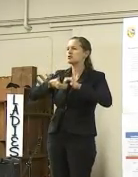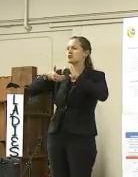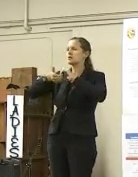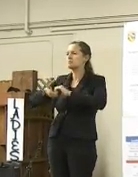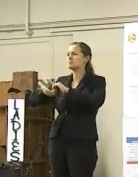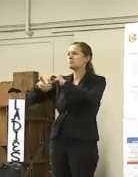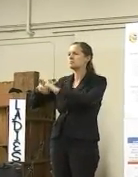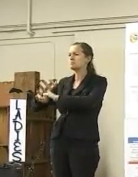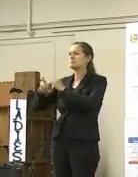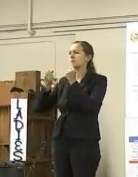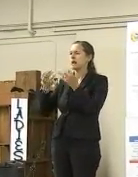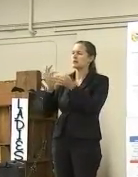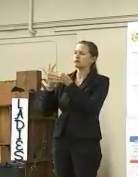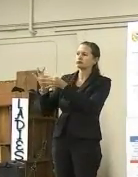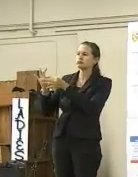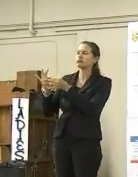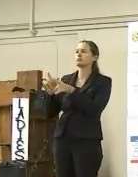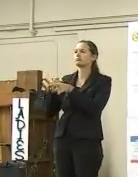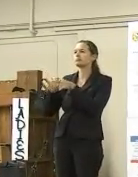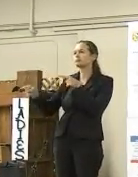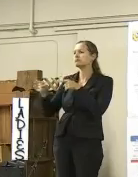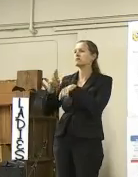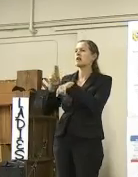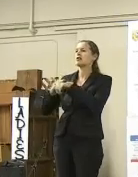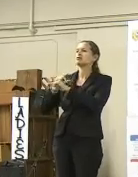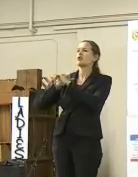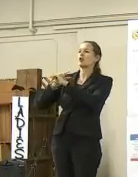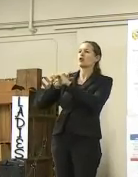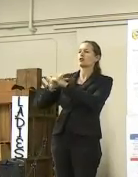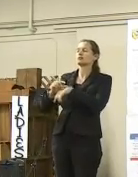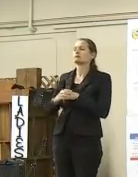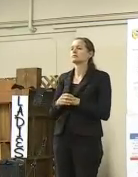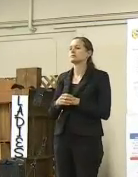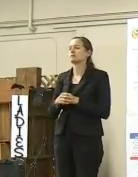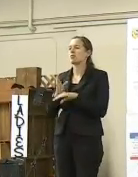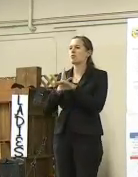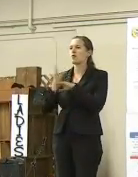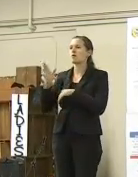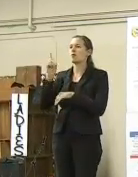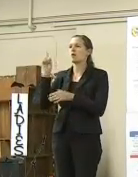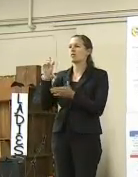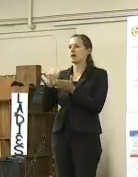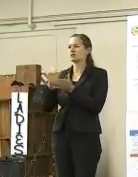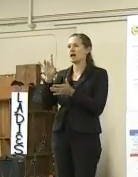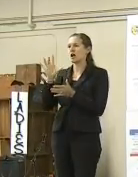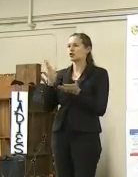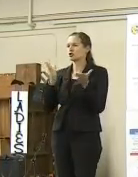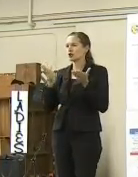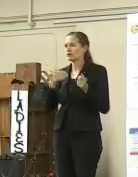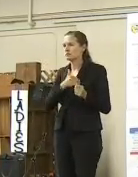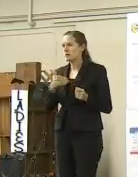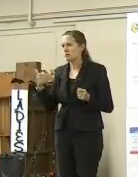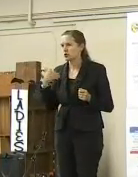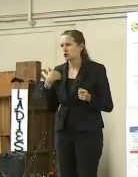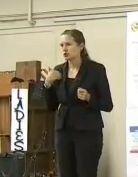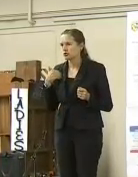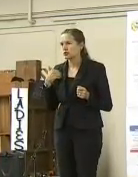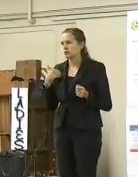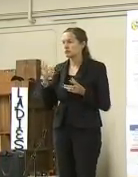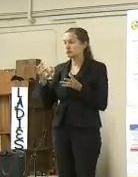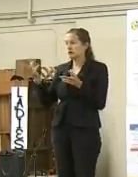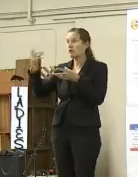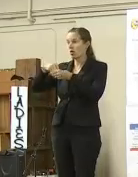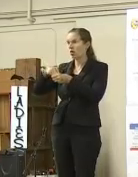partnerships, and specifically with the California National Guard. We have over 1,800 service members that are part of